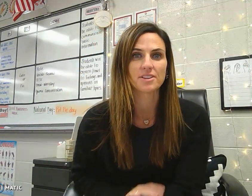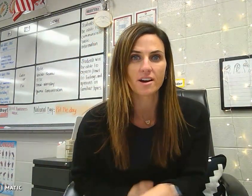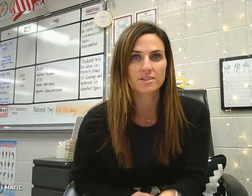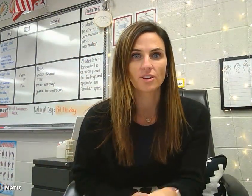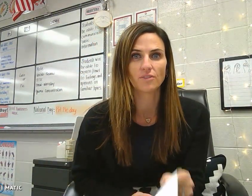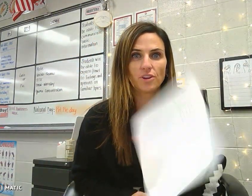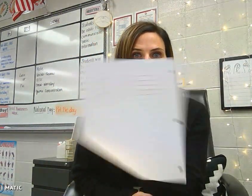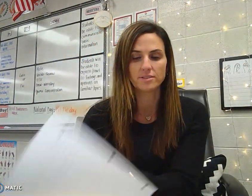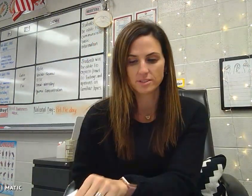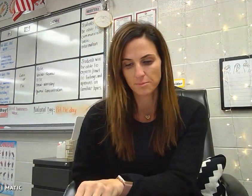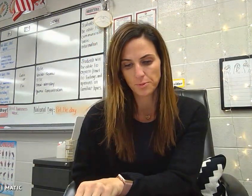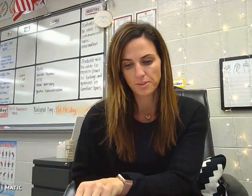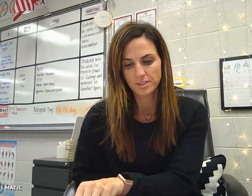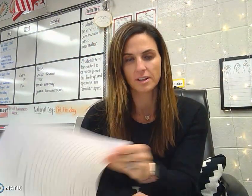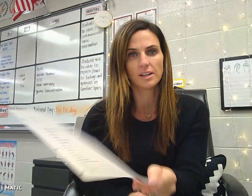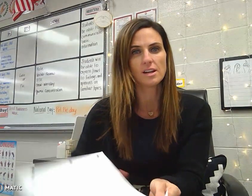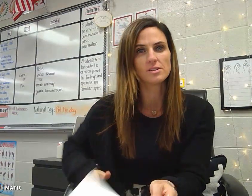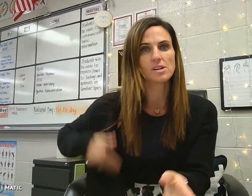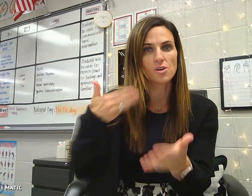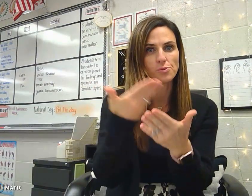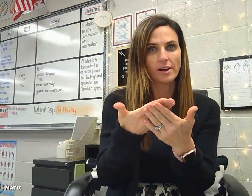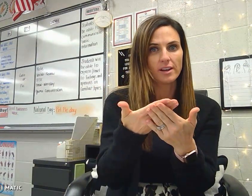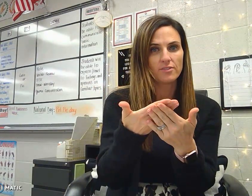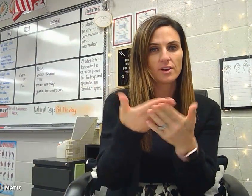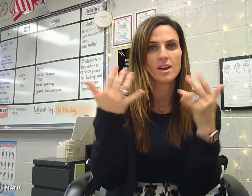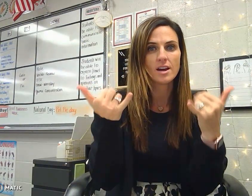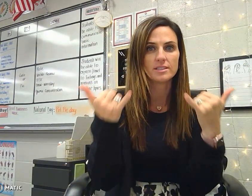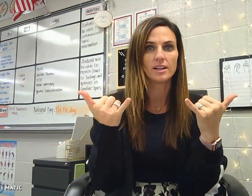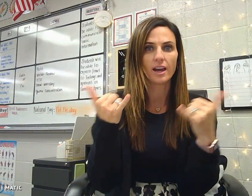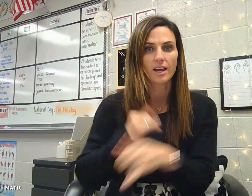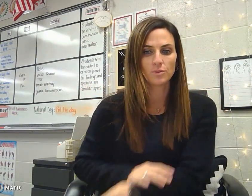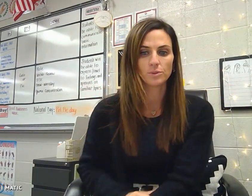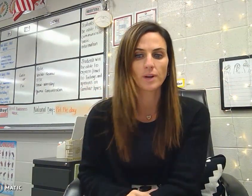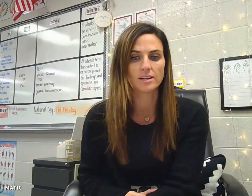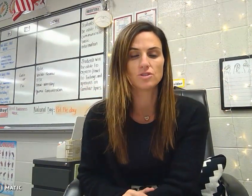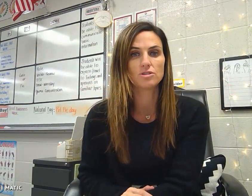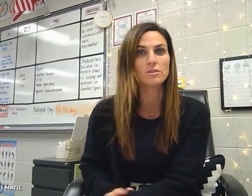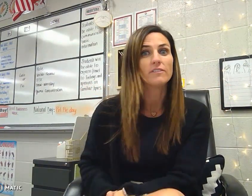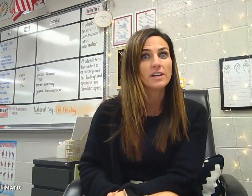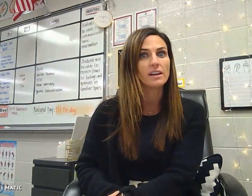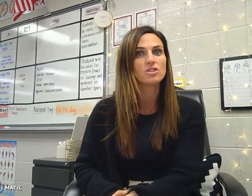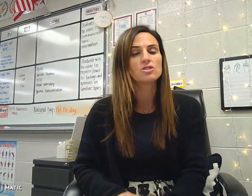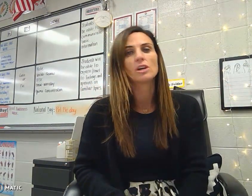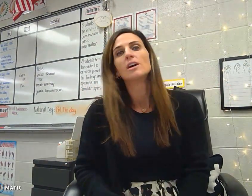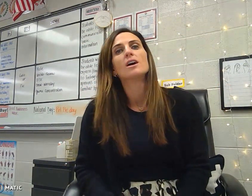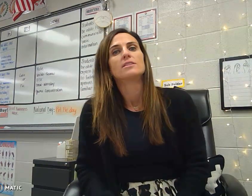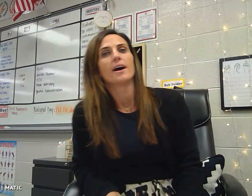Last class, you guys stopped with the sign arrive. Today, we're ready to finish